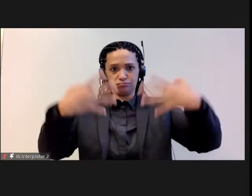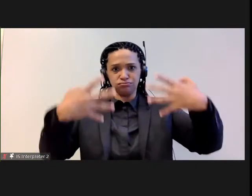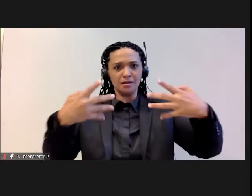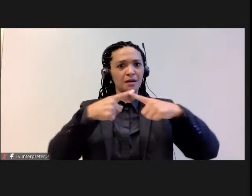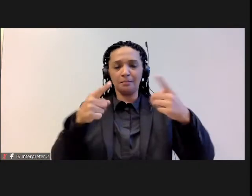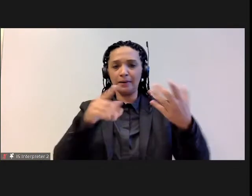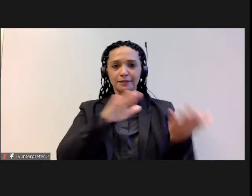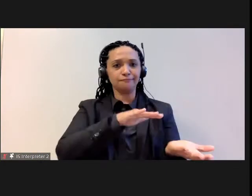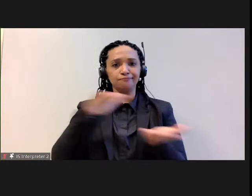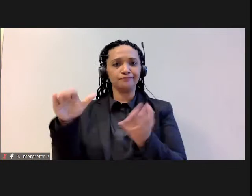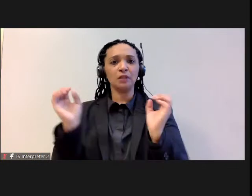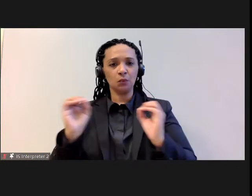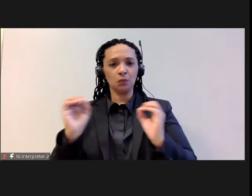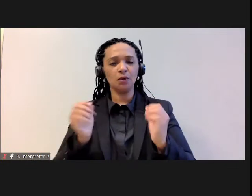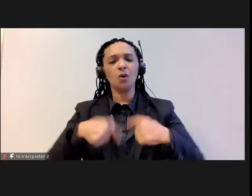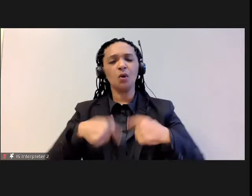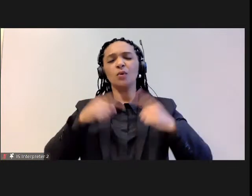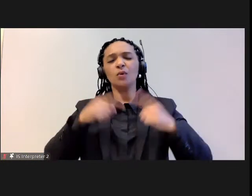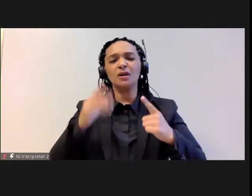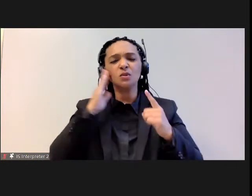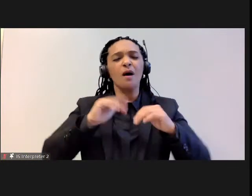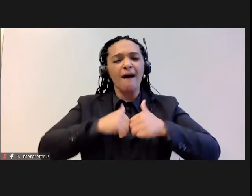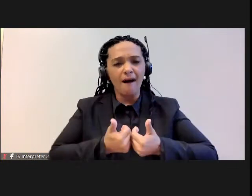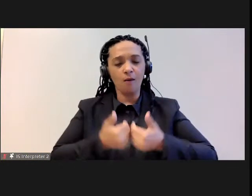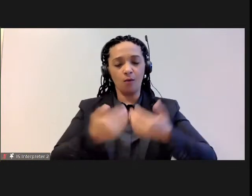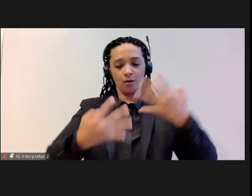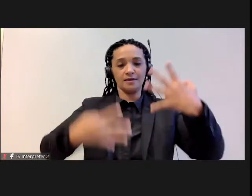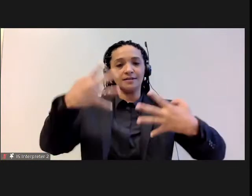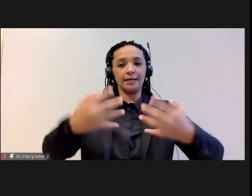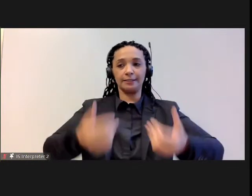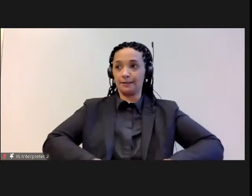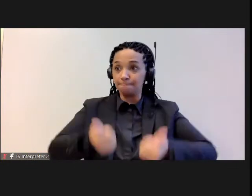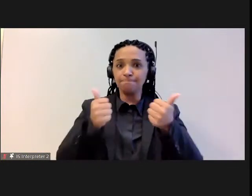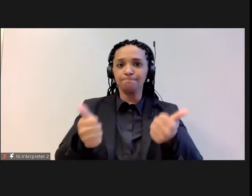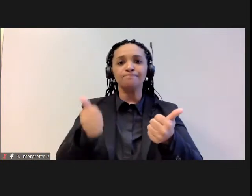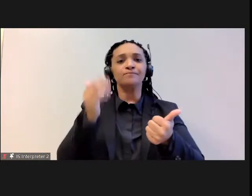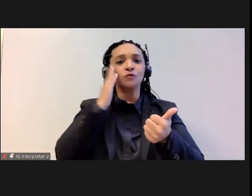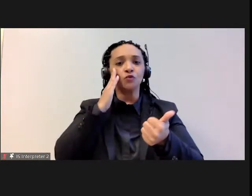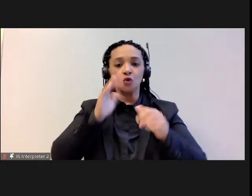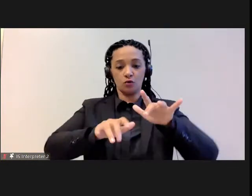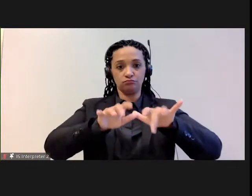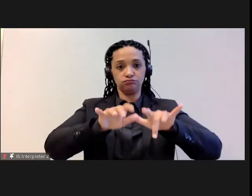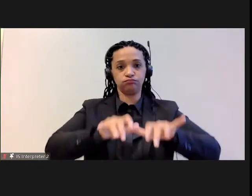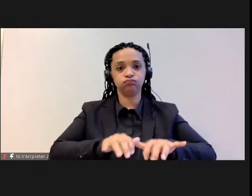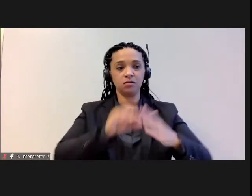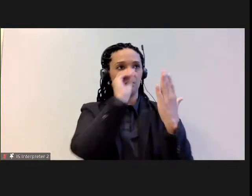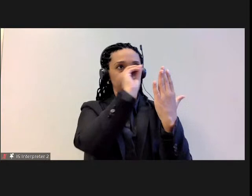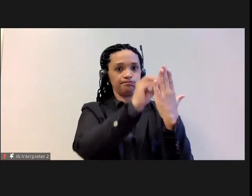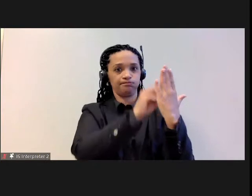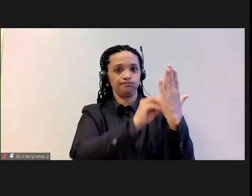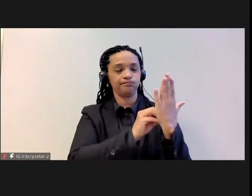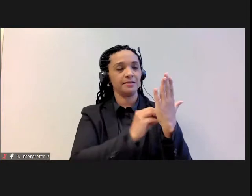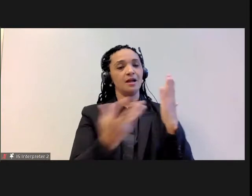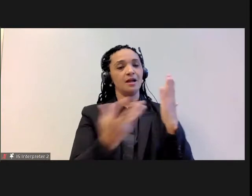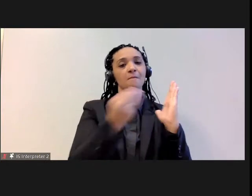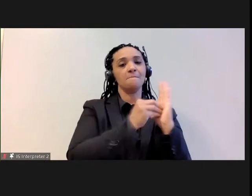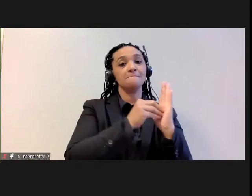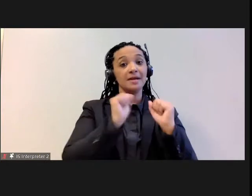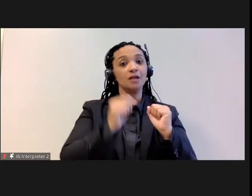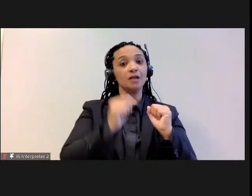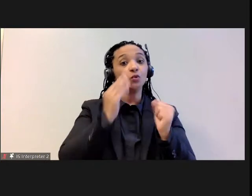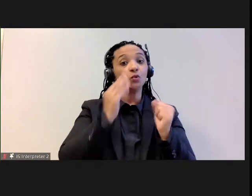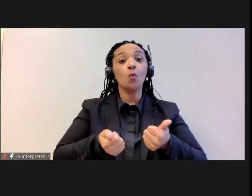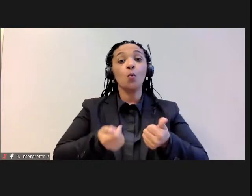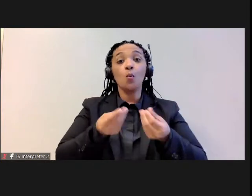system in a way that we will as well be able to promote data usage at the point of data capturing, so as well to be able to facilitate and enhance, data